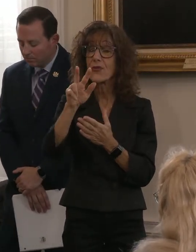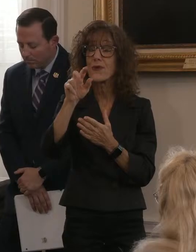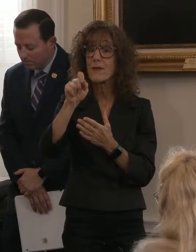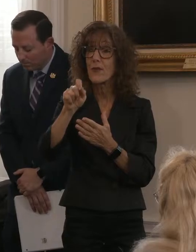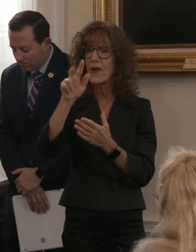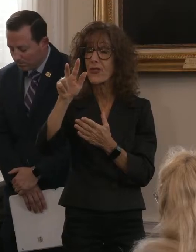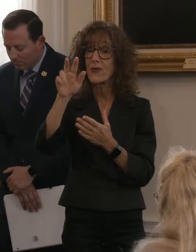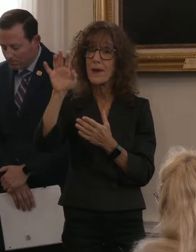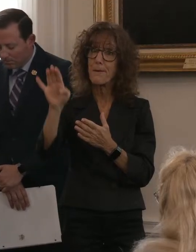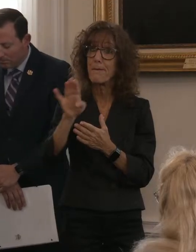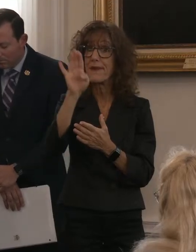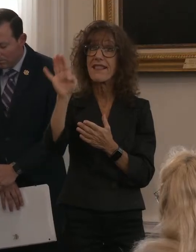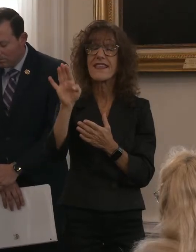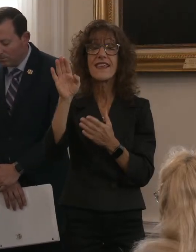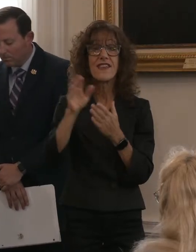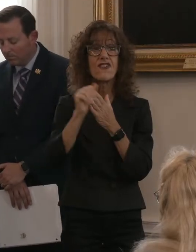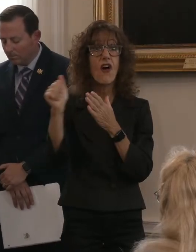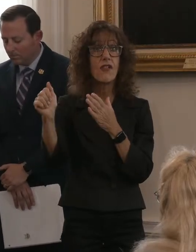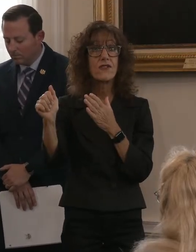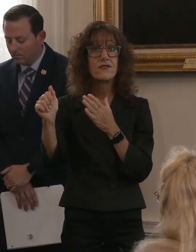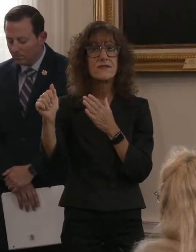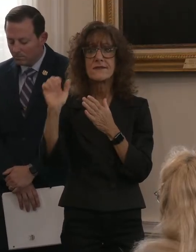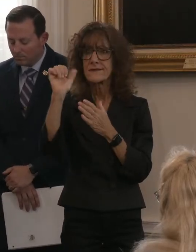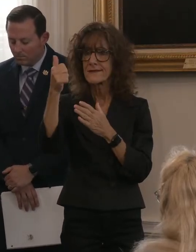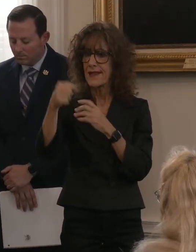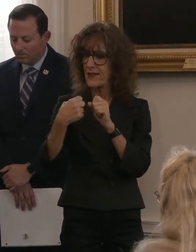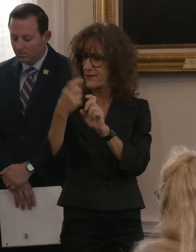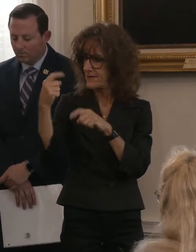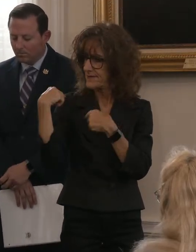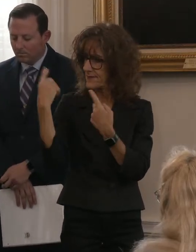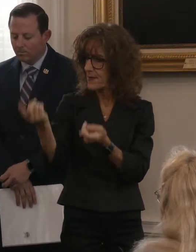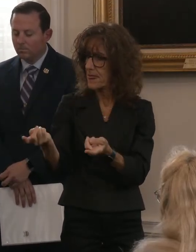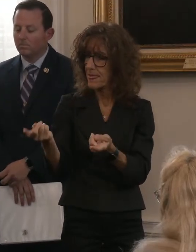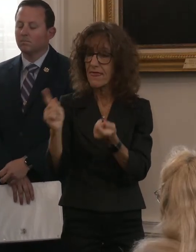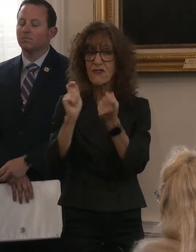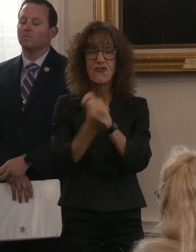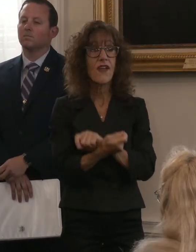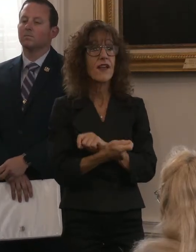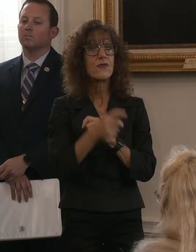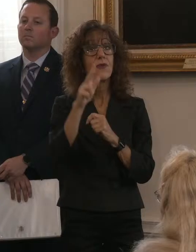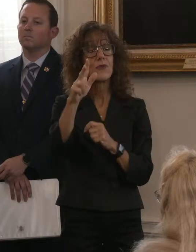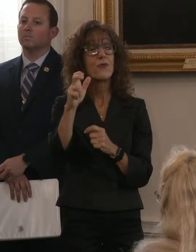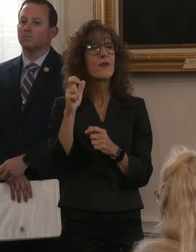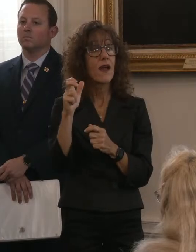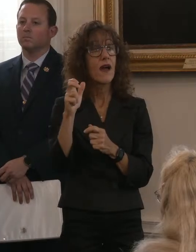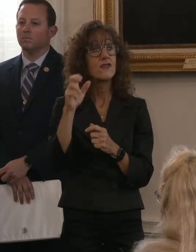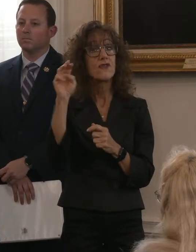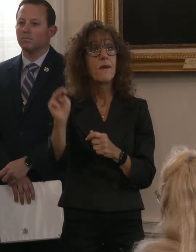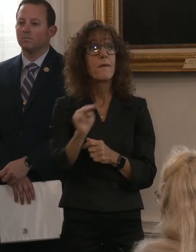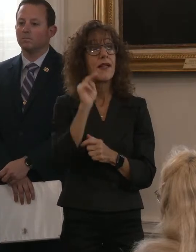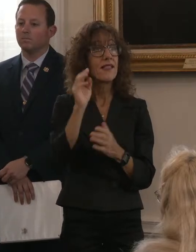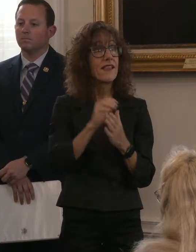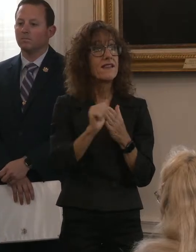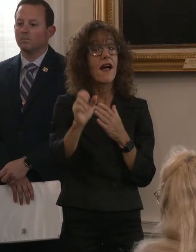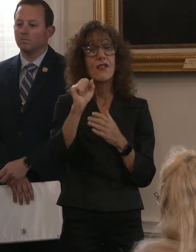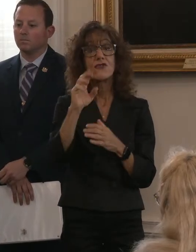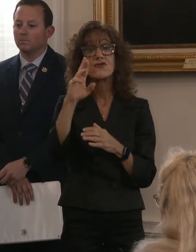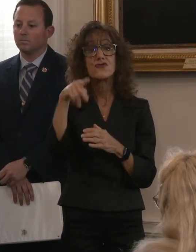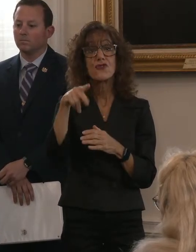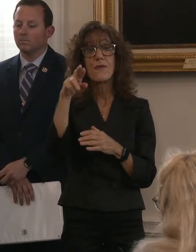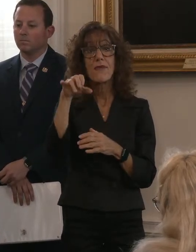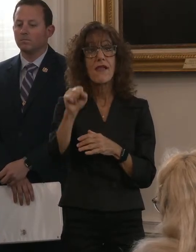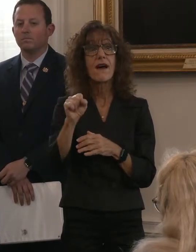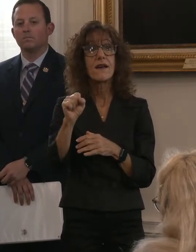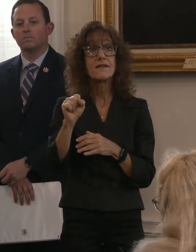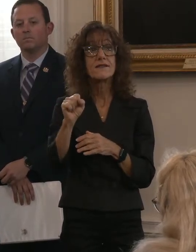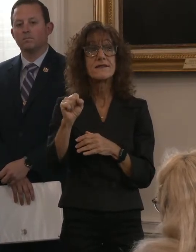billion, that was a decade in the making, and turned it into a $300 million surplus.